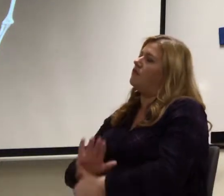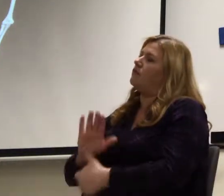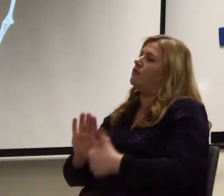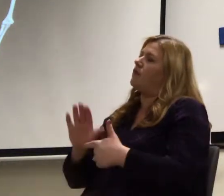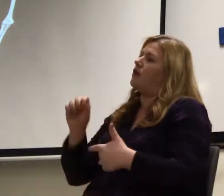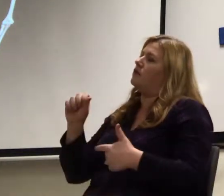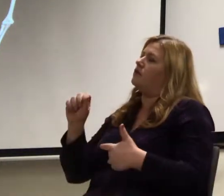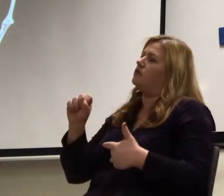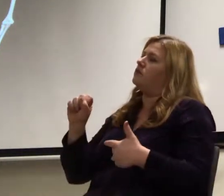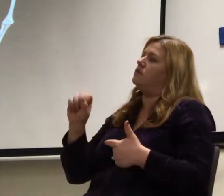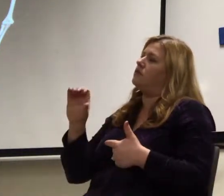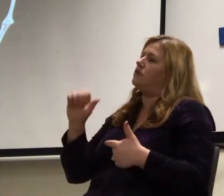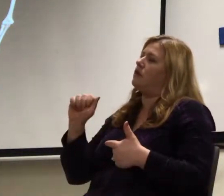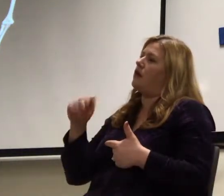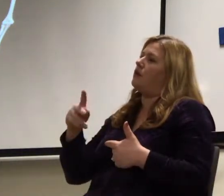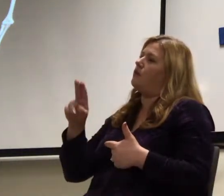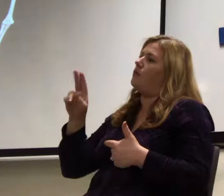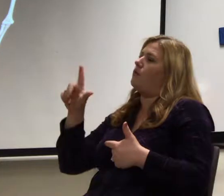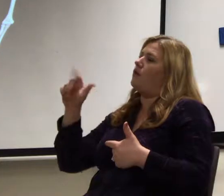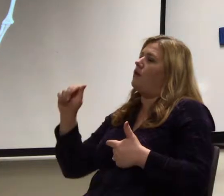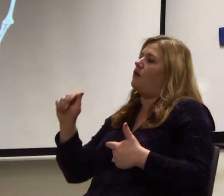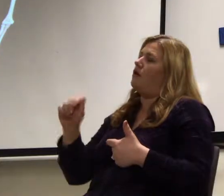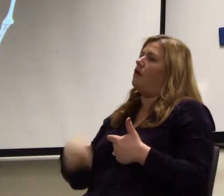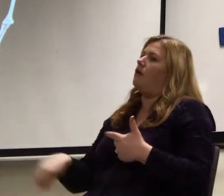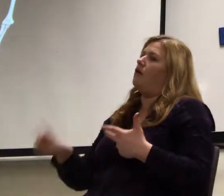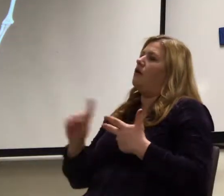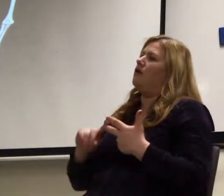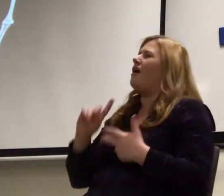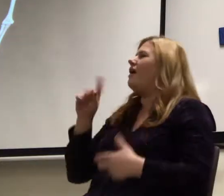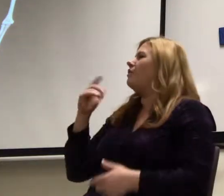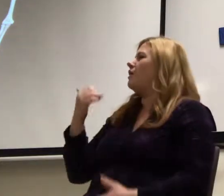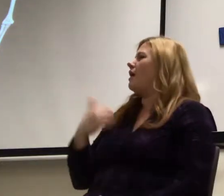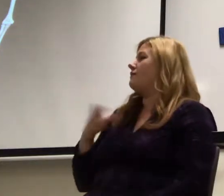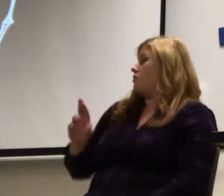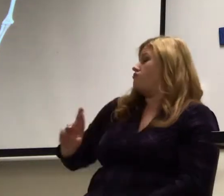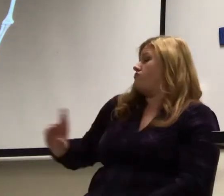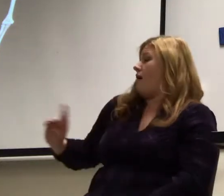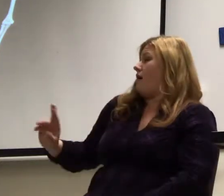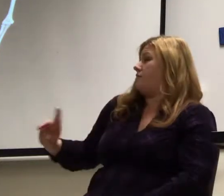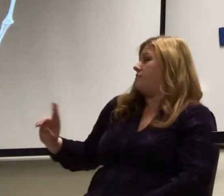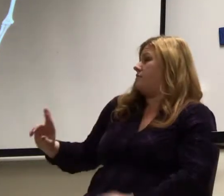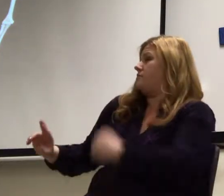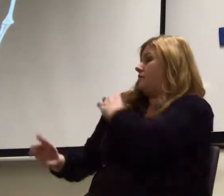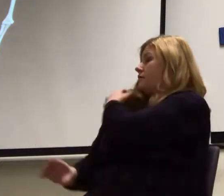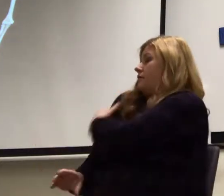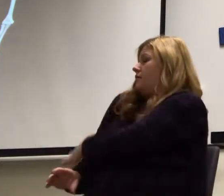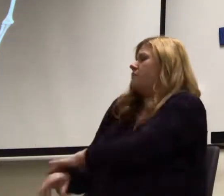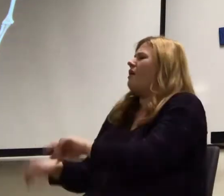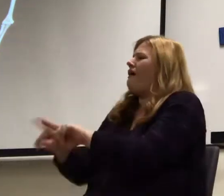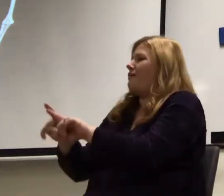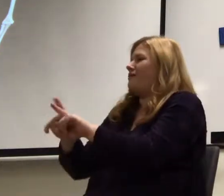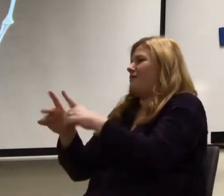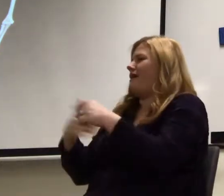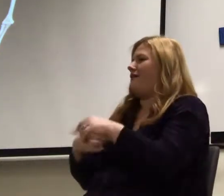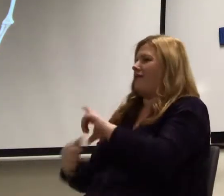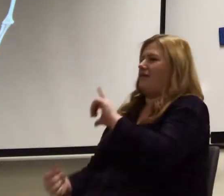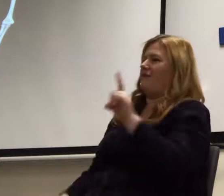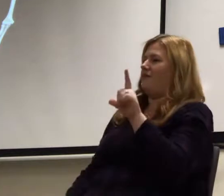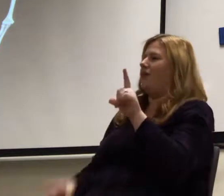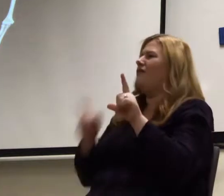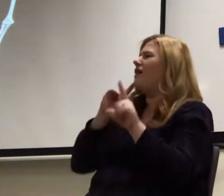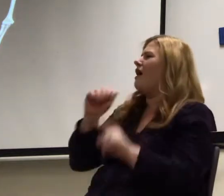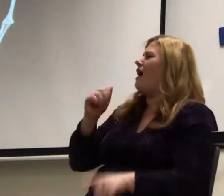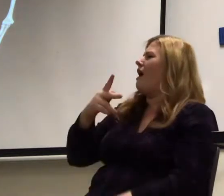scapula, and I only have the right side up there, but you have a left side. So for the appendicular